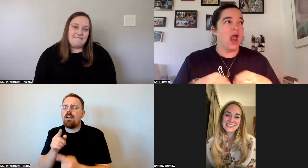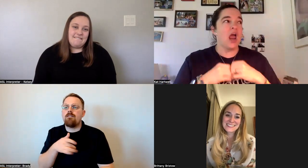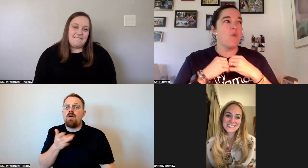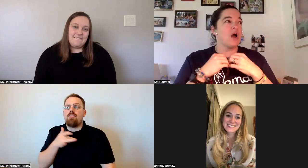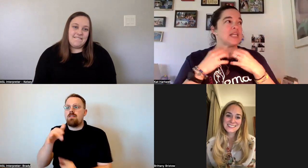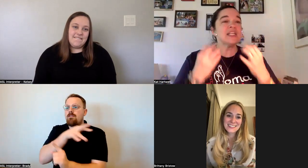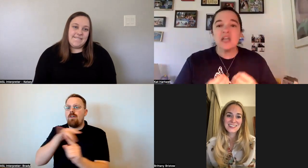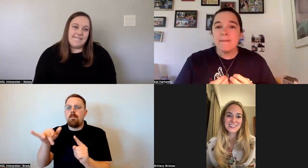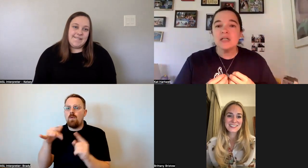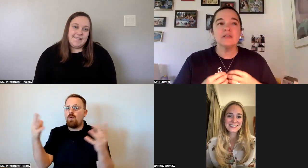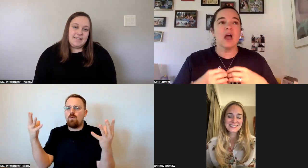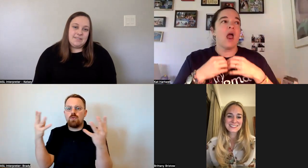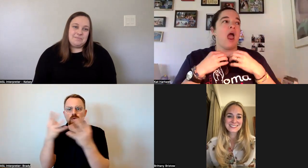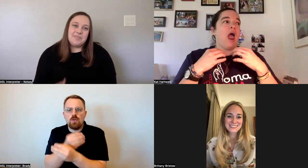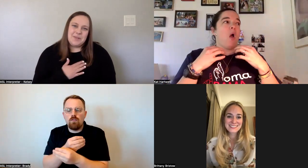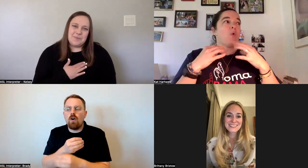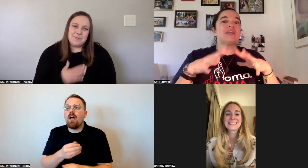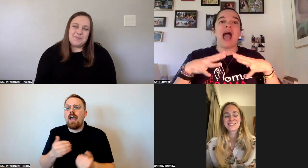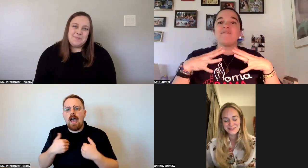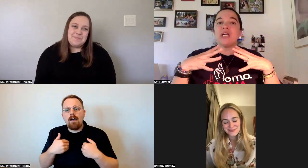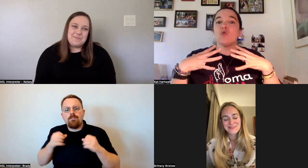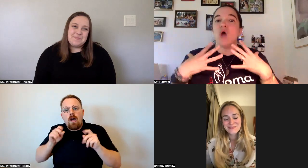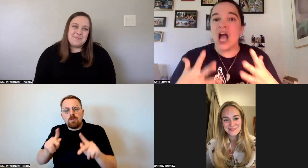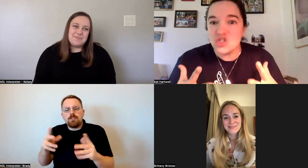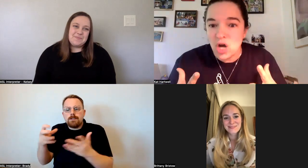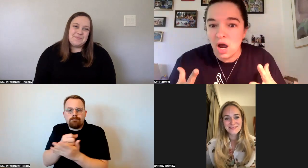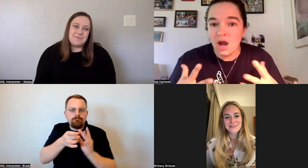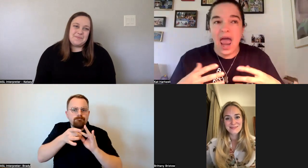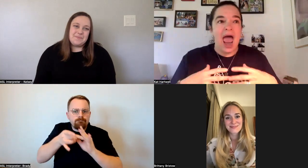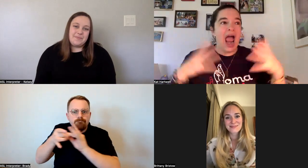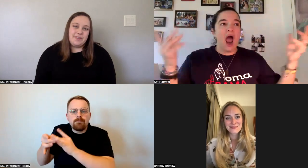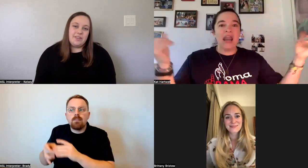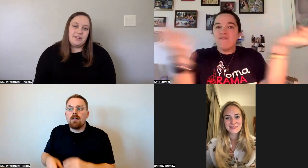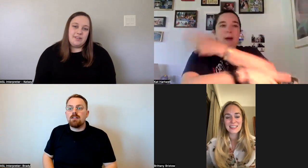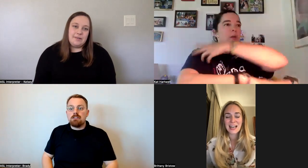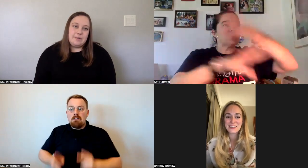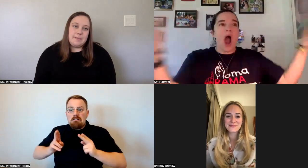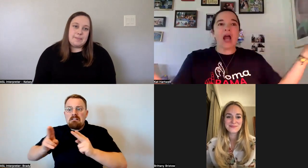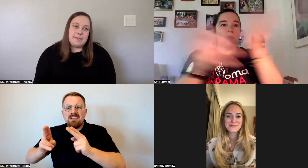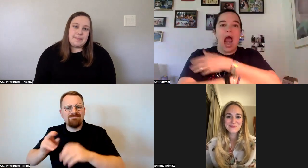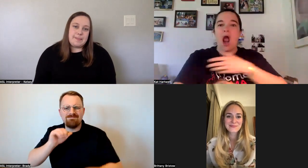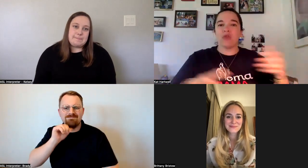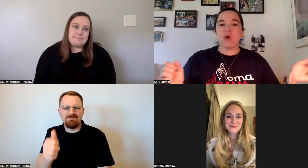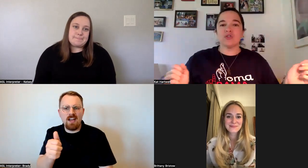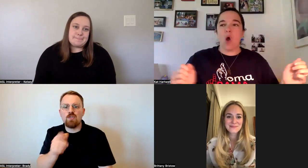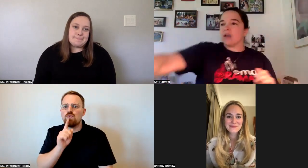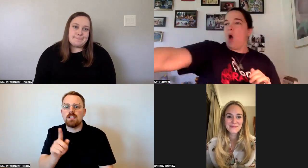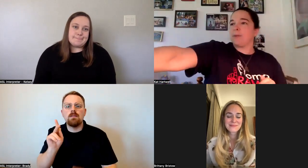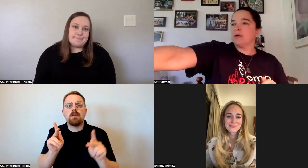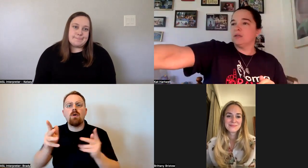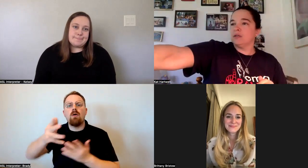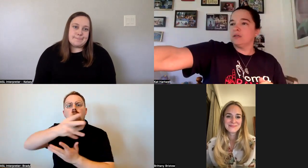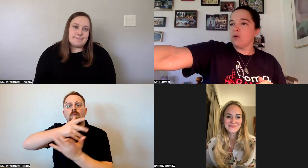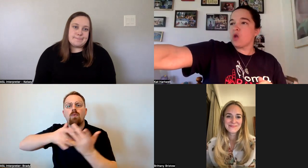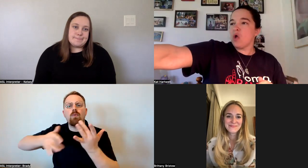beautiful. It was intimate. oh, We did not feel rushed. And yeah. everybody was walking around. There was no like,